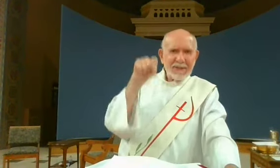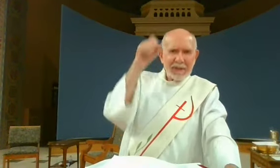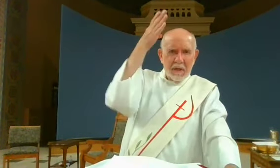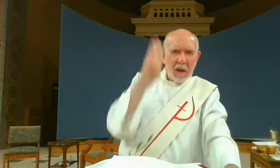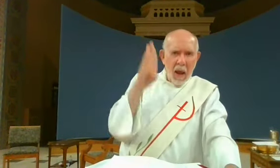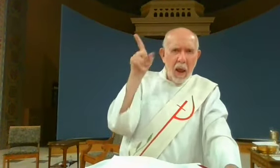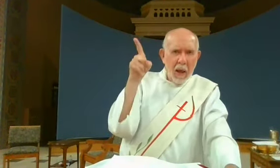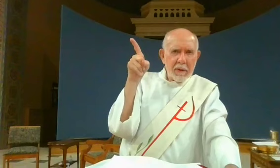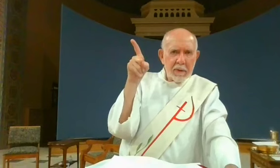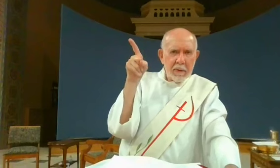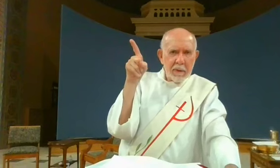is God.